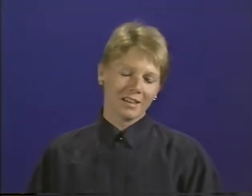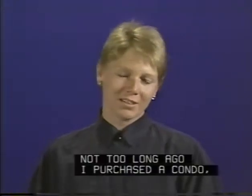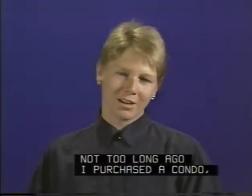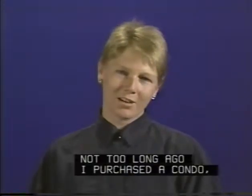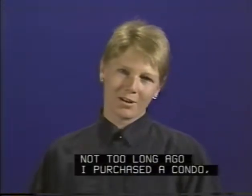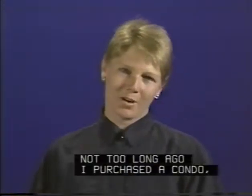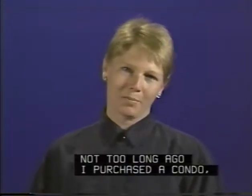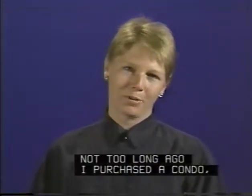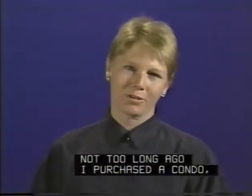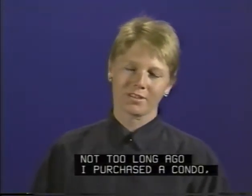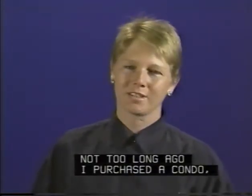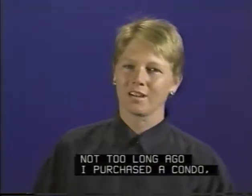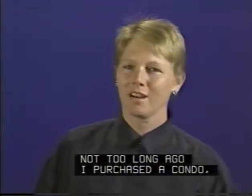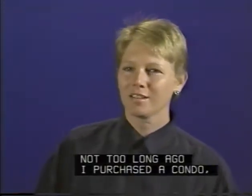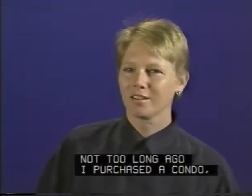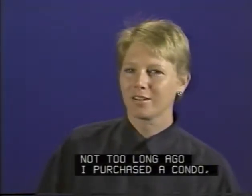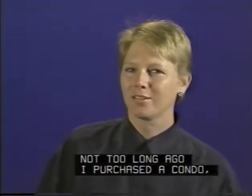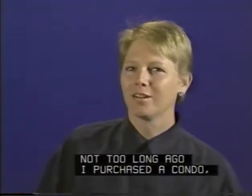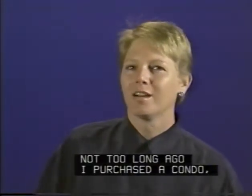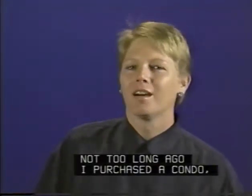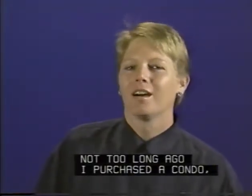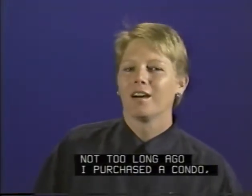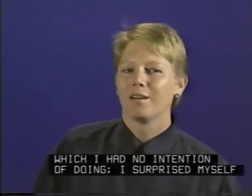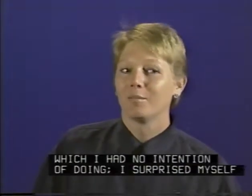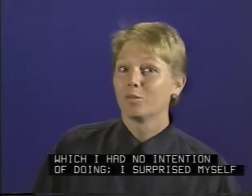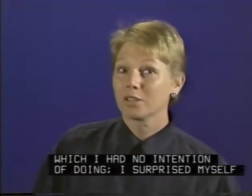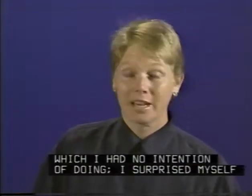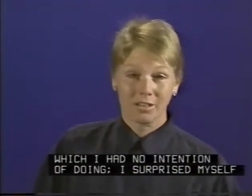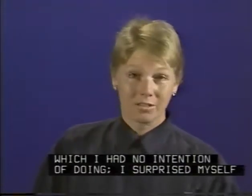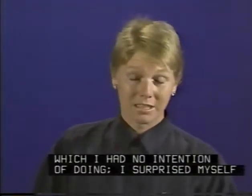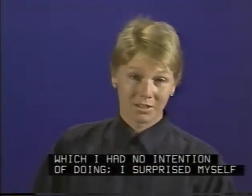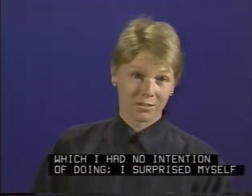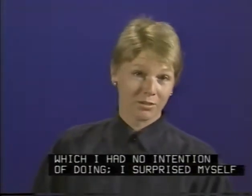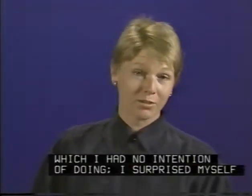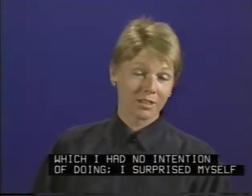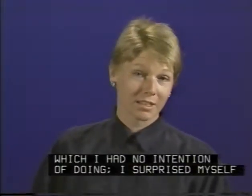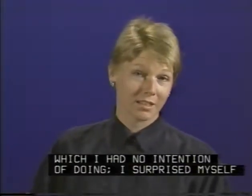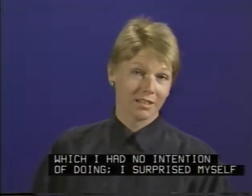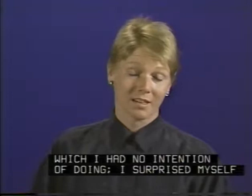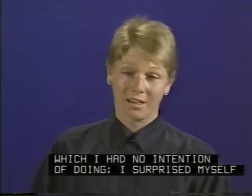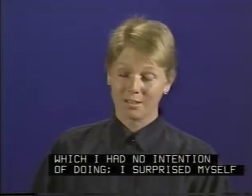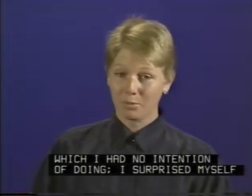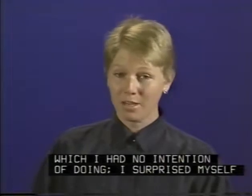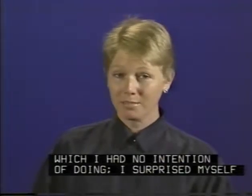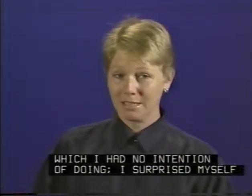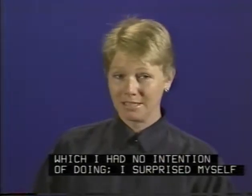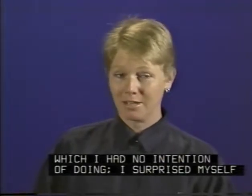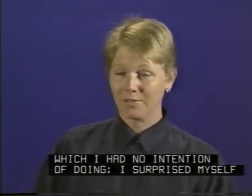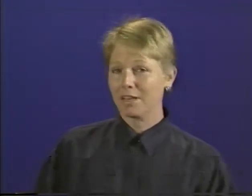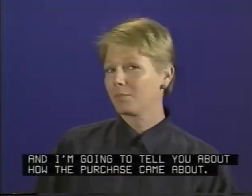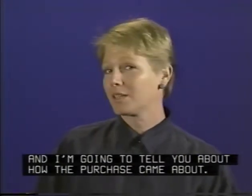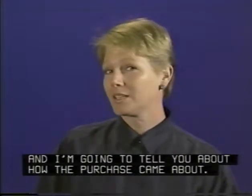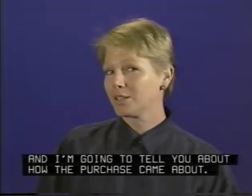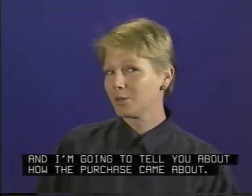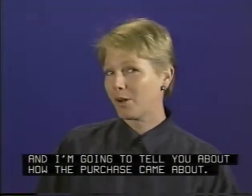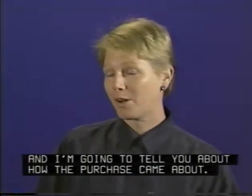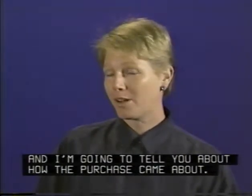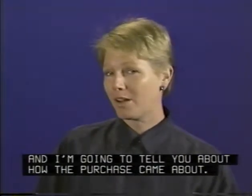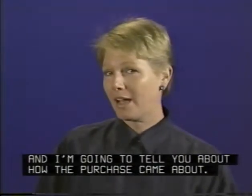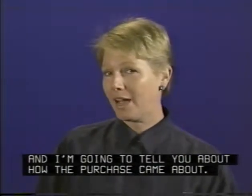not too long ago, I purchased a condo, which I had no intention of doing. I surprised myself, and I'm going to tell you about how